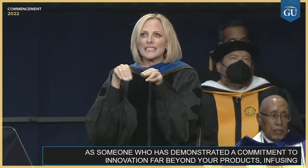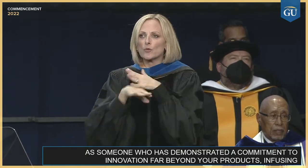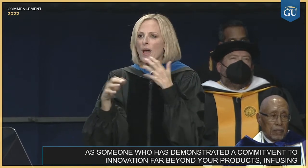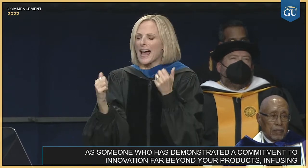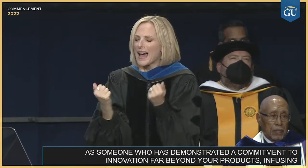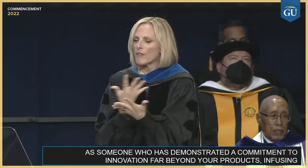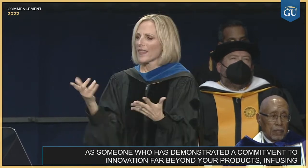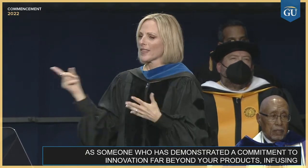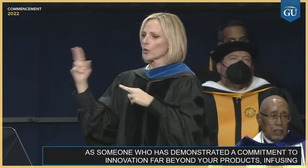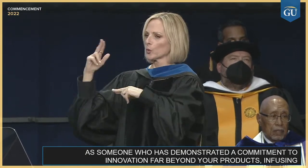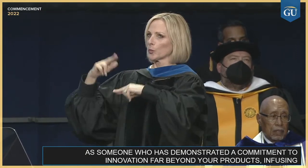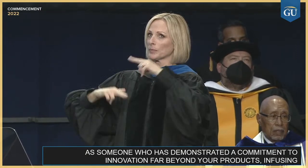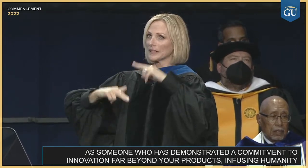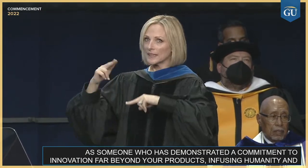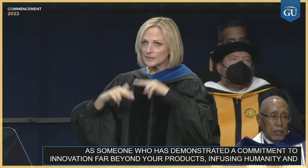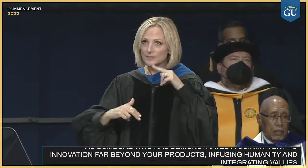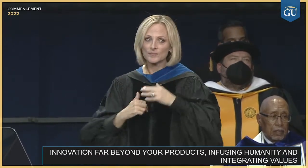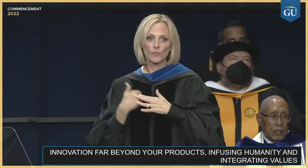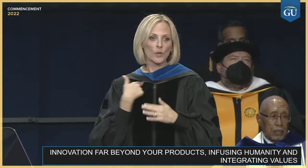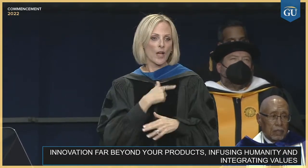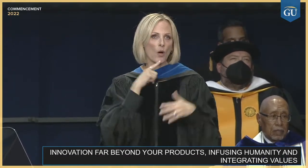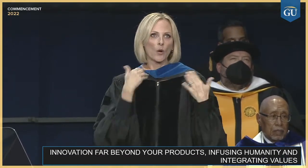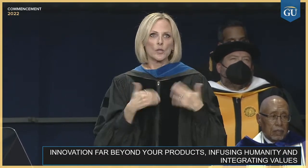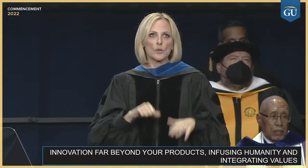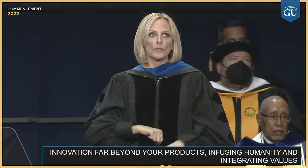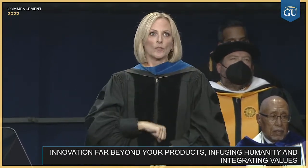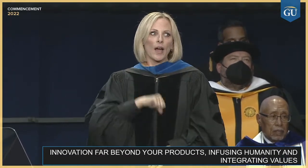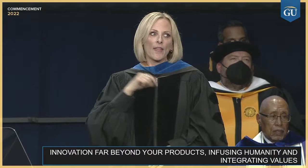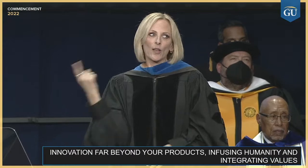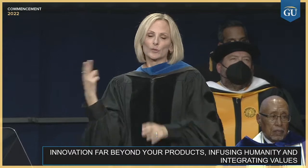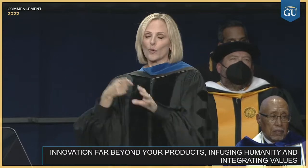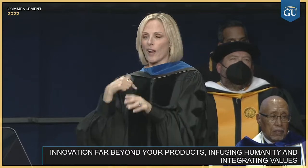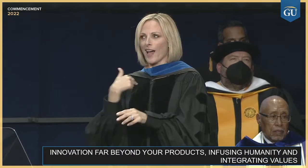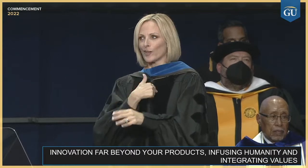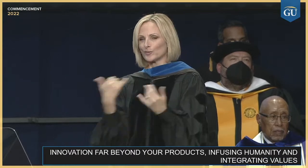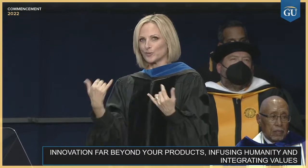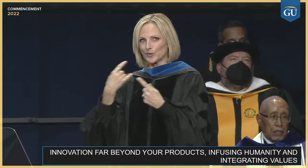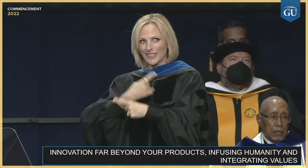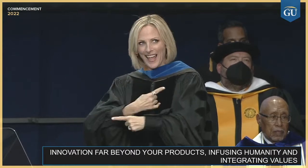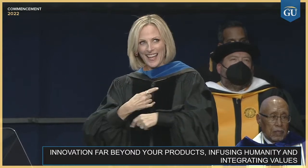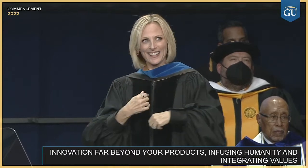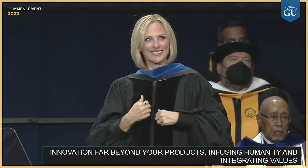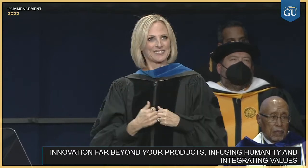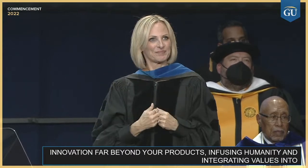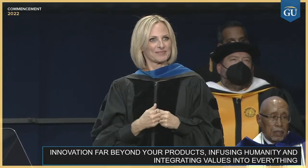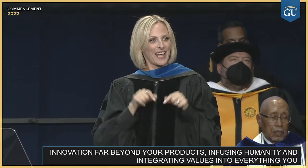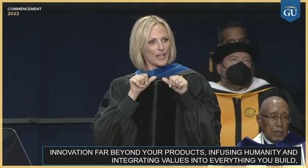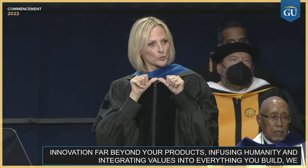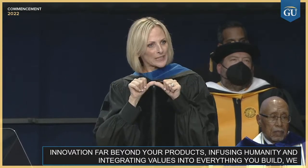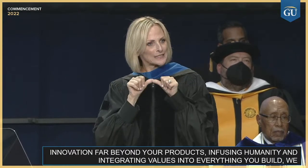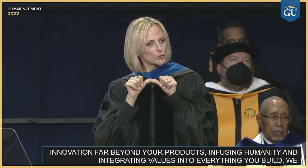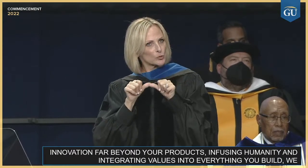into everything that you build. We are proud that you joined us today as